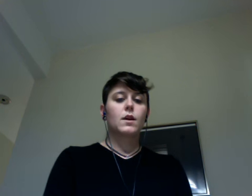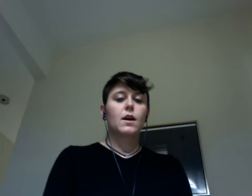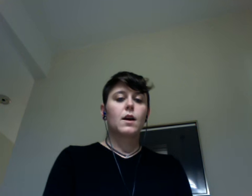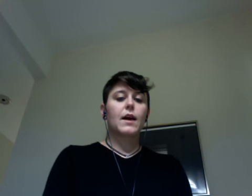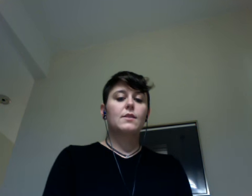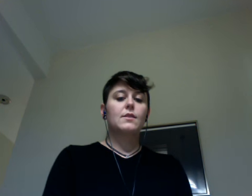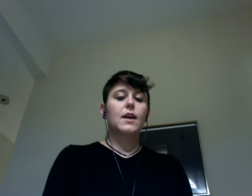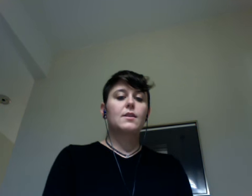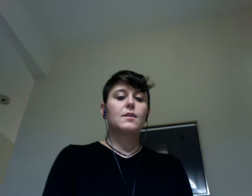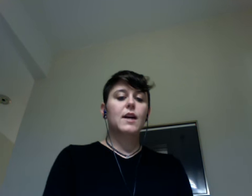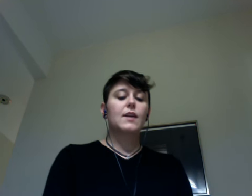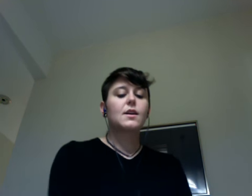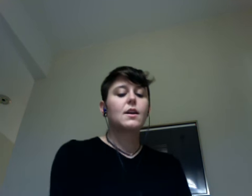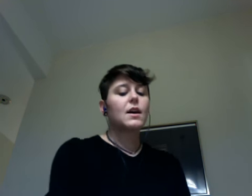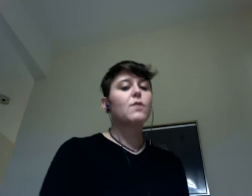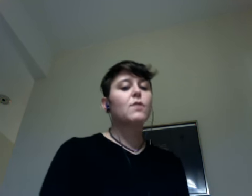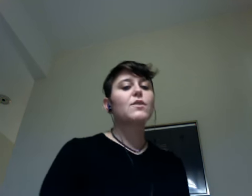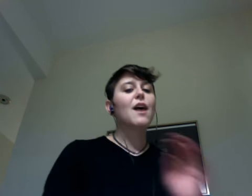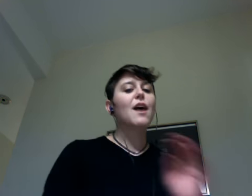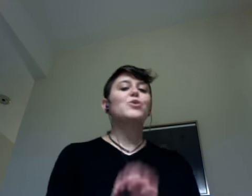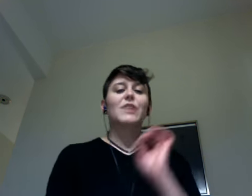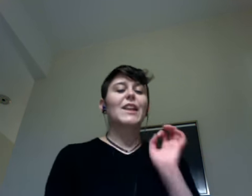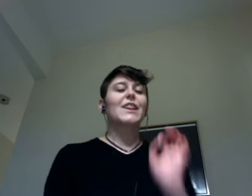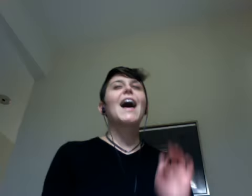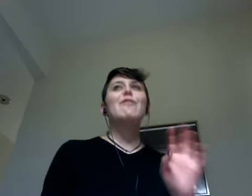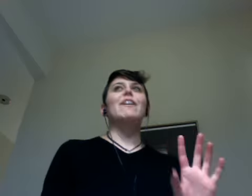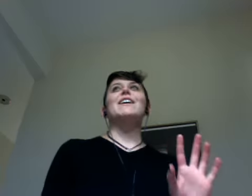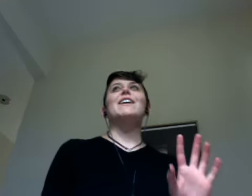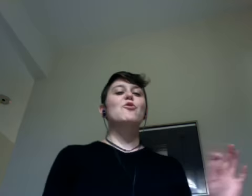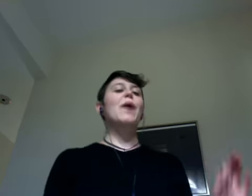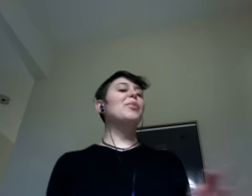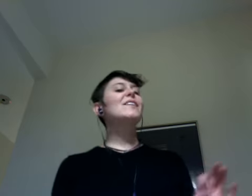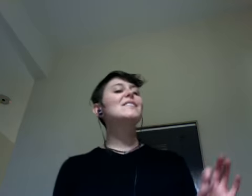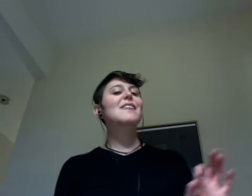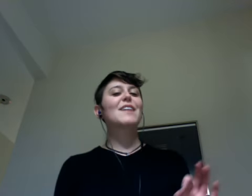And that is the end of the text. Sort of love how she's like laughing throughout this. I